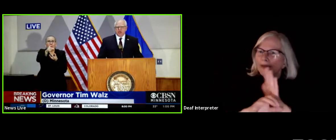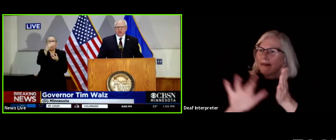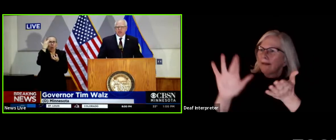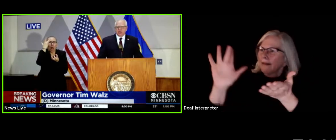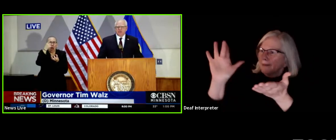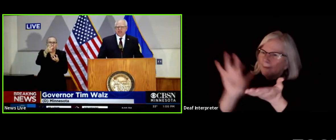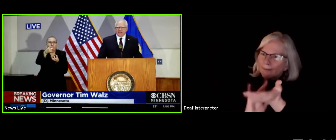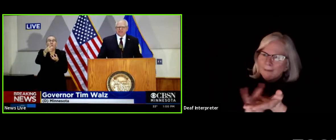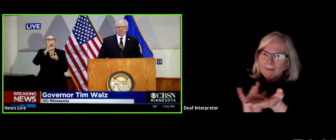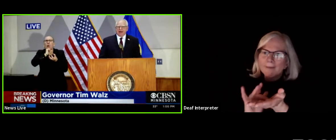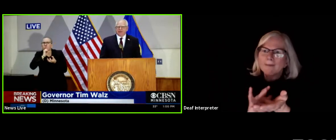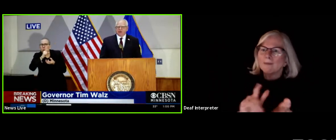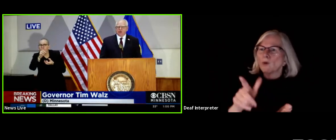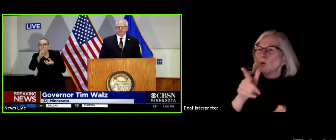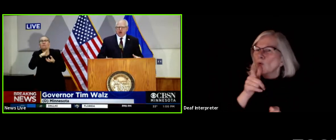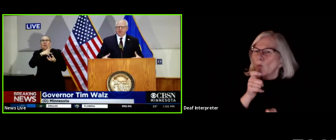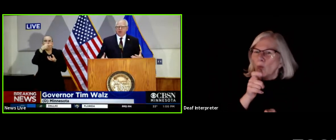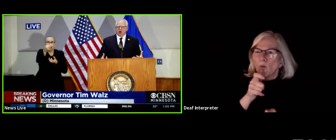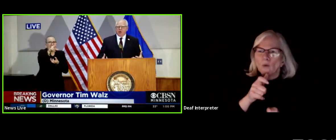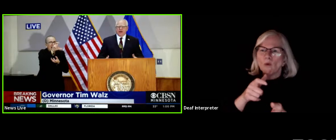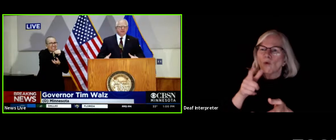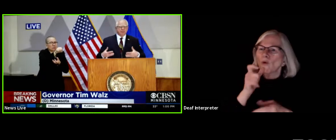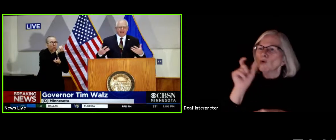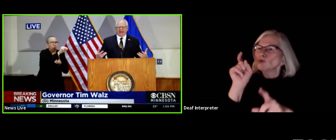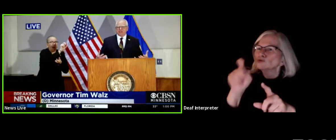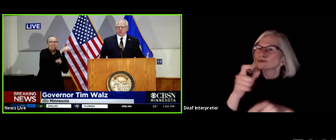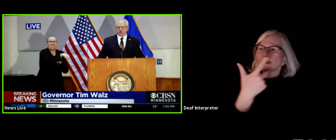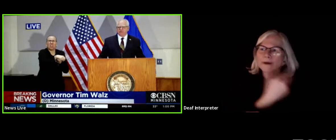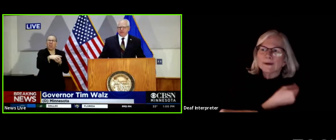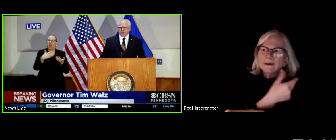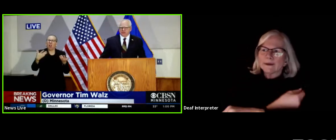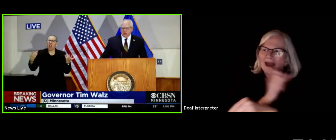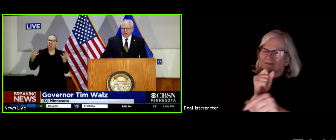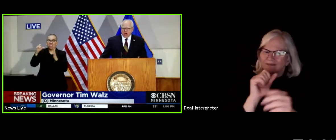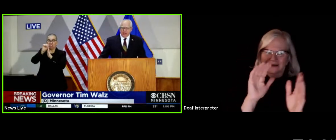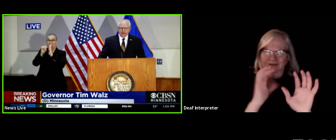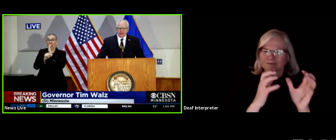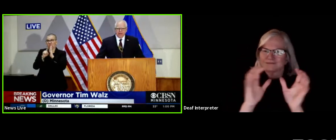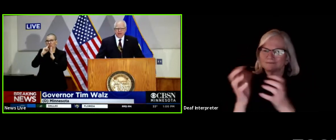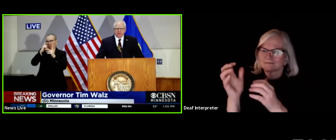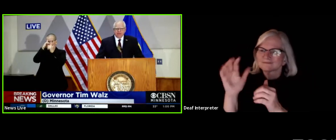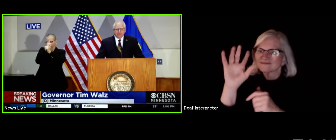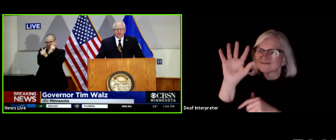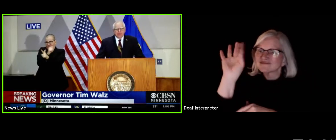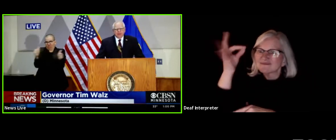providers, states have had to do this on their own. And there's a patchwork of things going on.